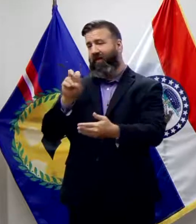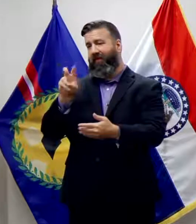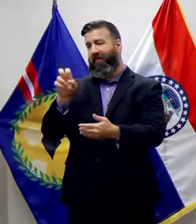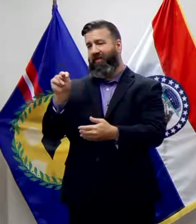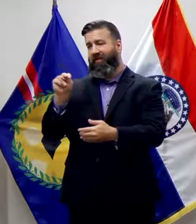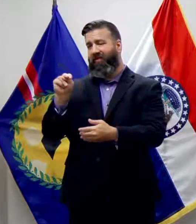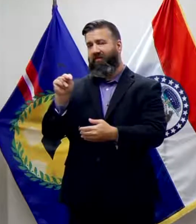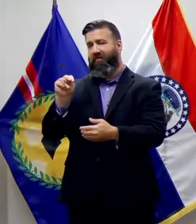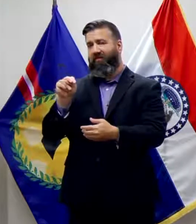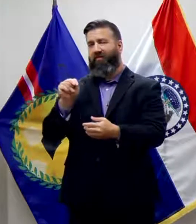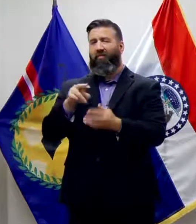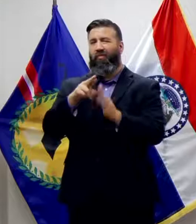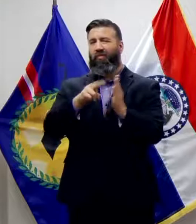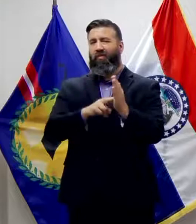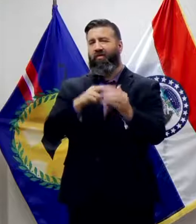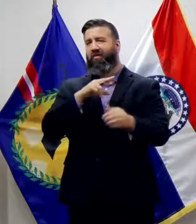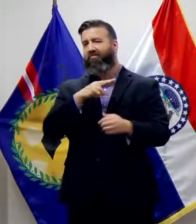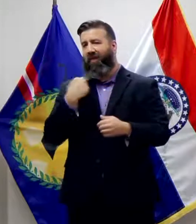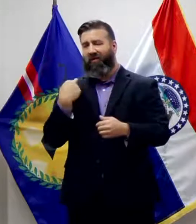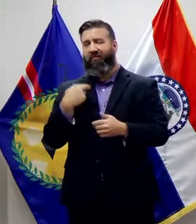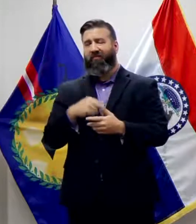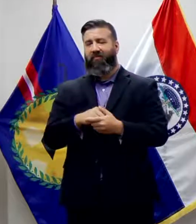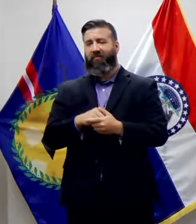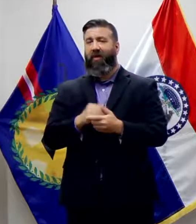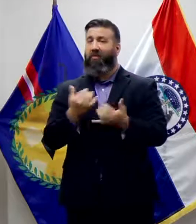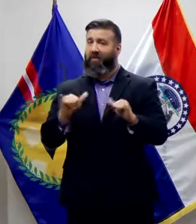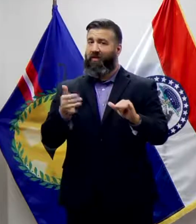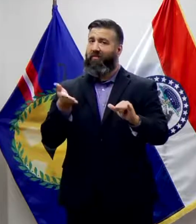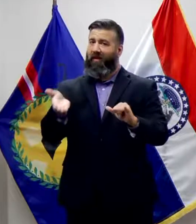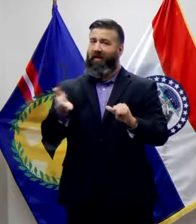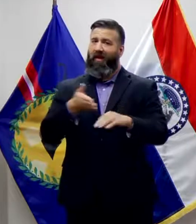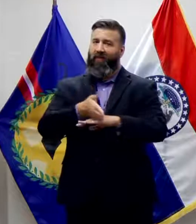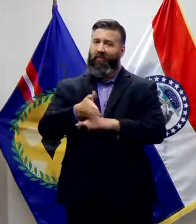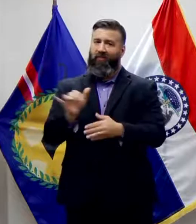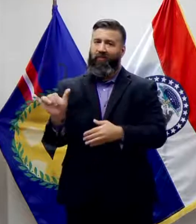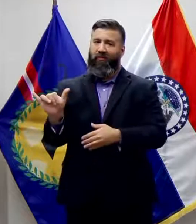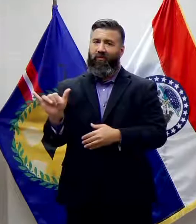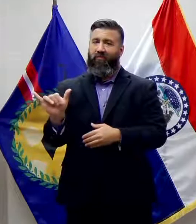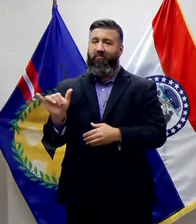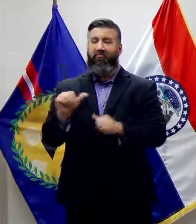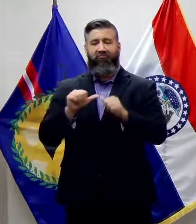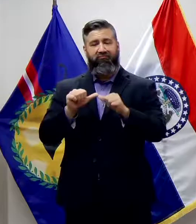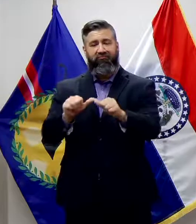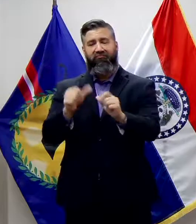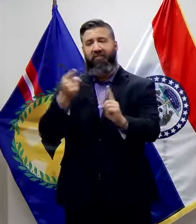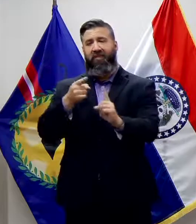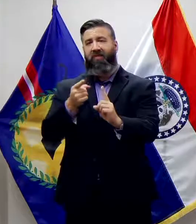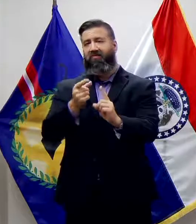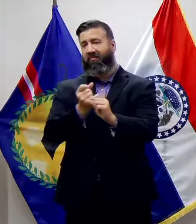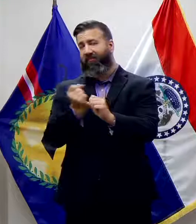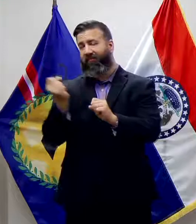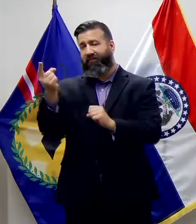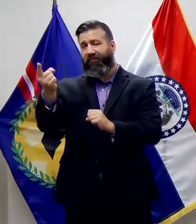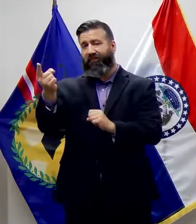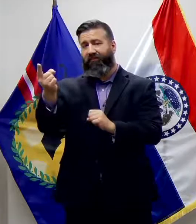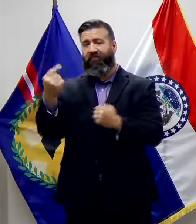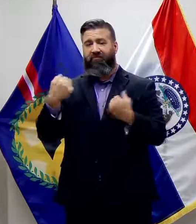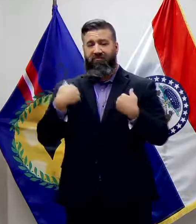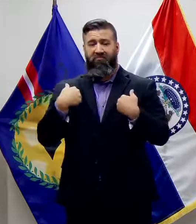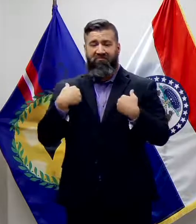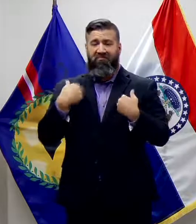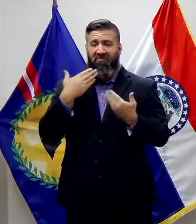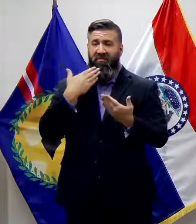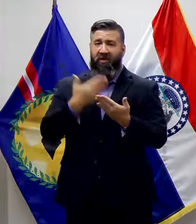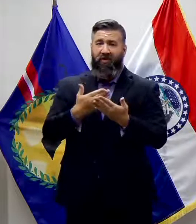moratorium expires, and it'll be there after the eviction moratorium expires too. It'll be there into next year. So we've got a pretty